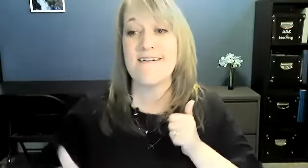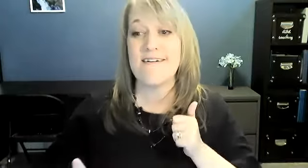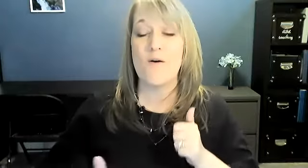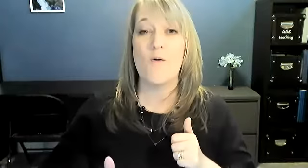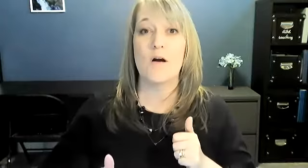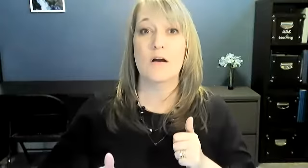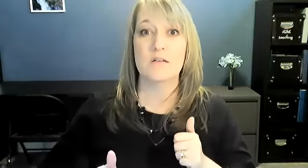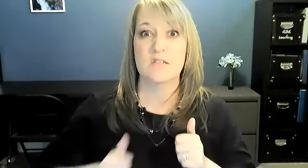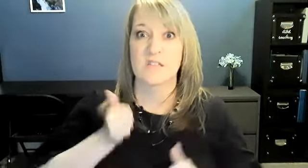or.